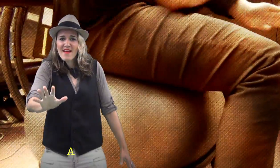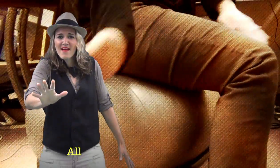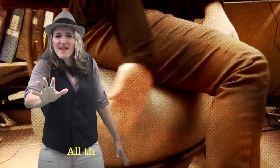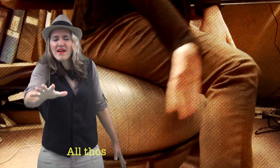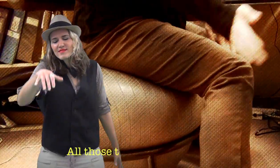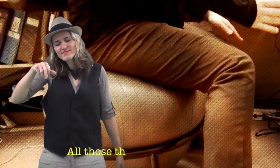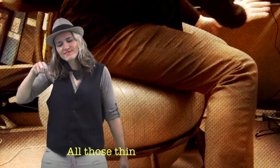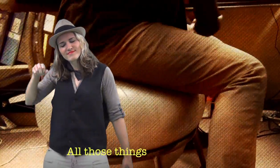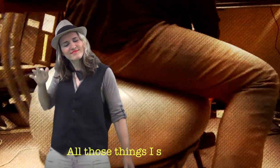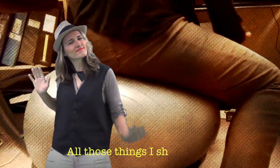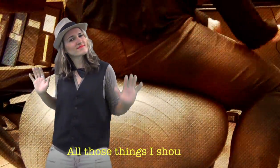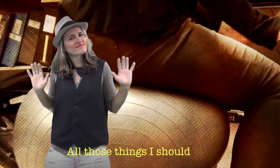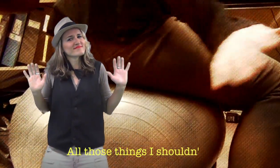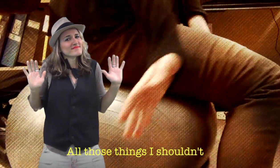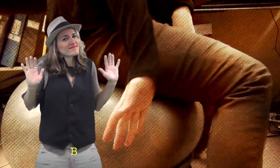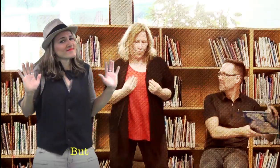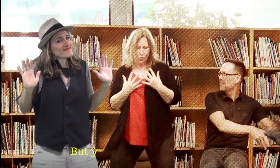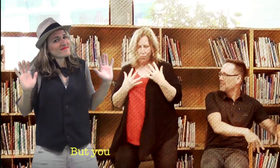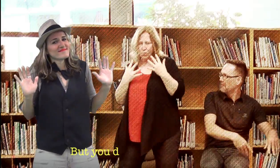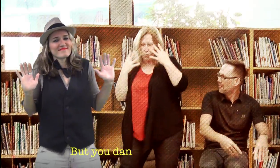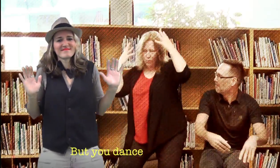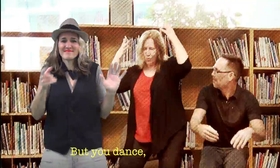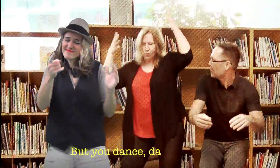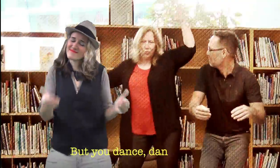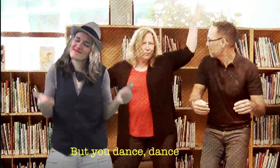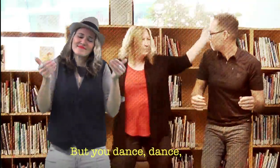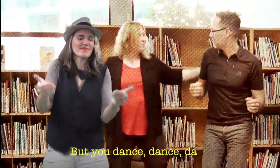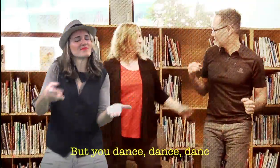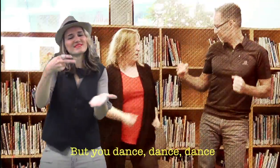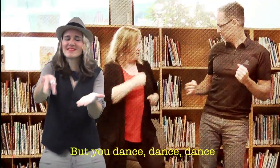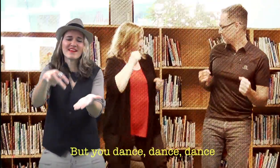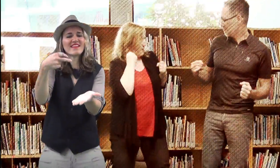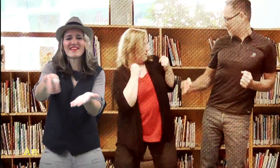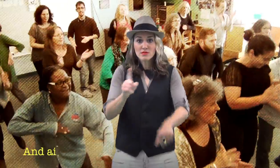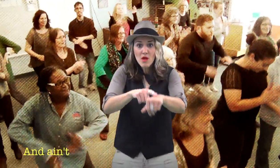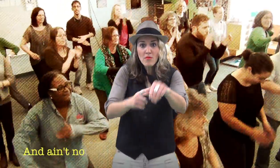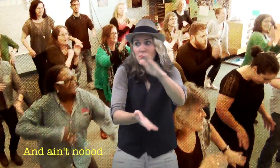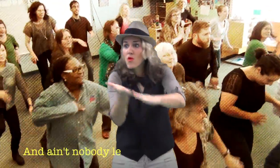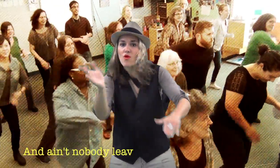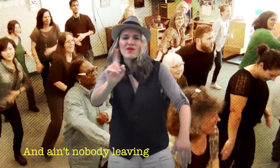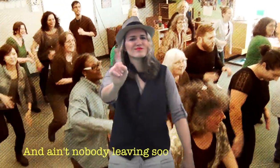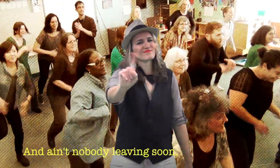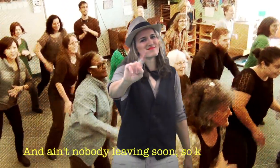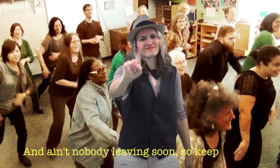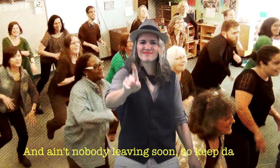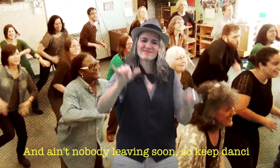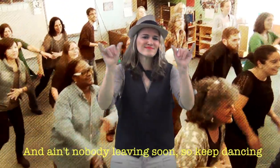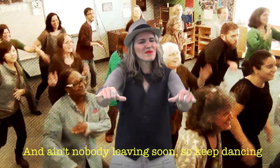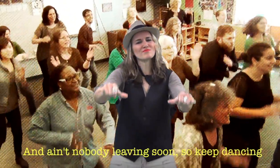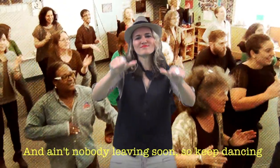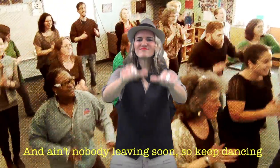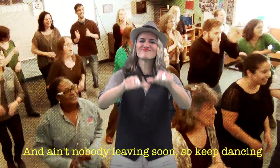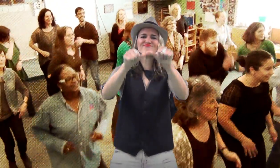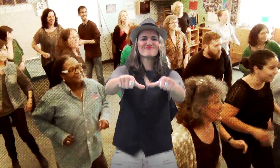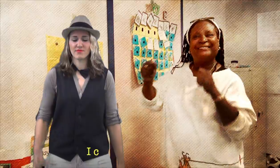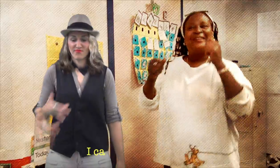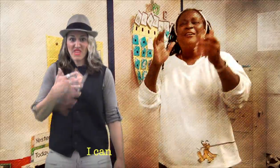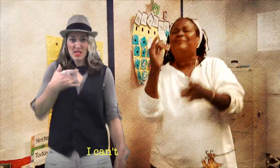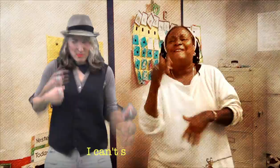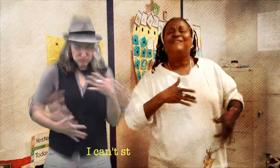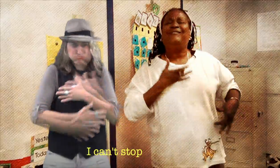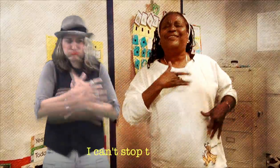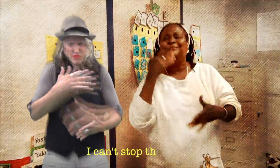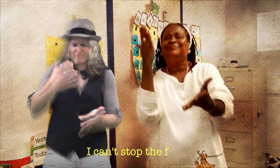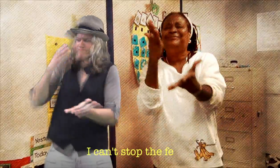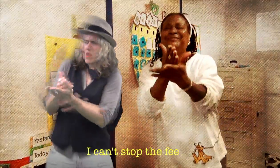on. All those things I shouldn't do, but you dance, dance, dance. And ain't nobody leaving soon, so keep dancing.